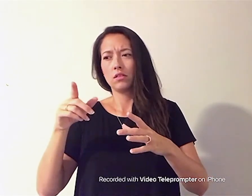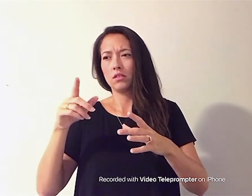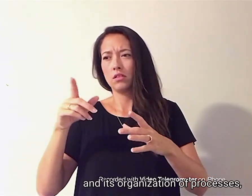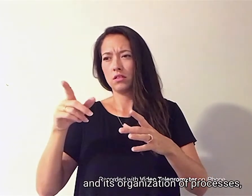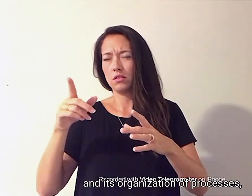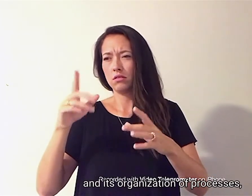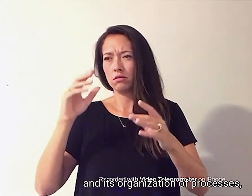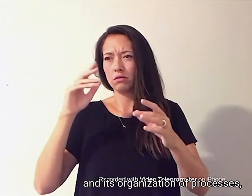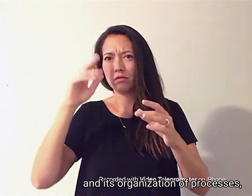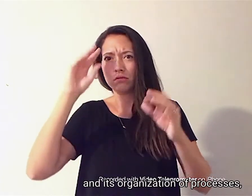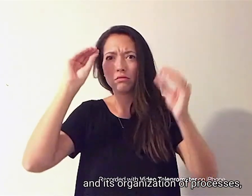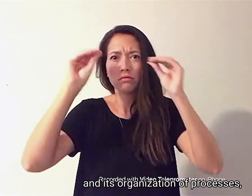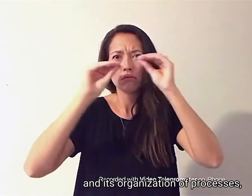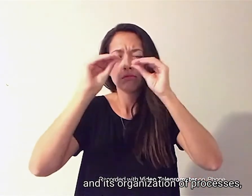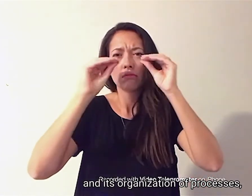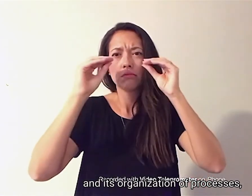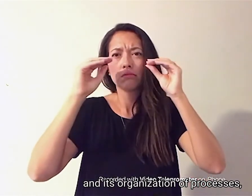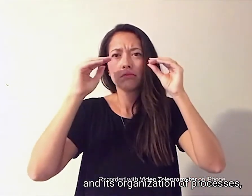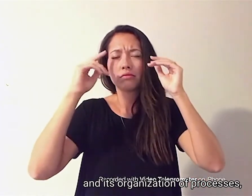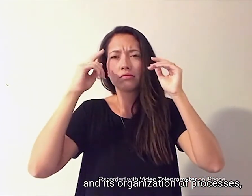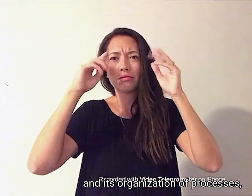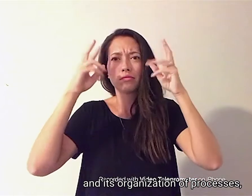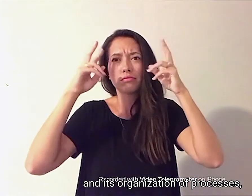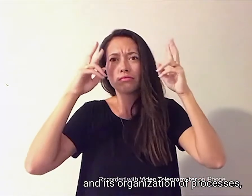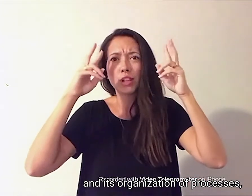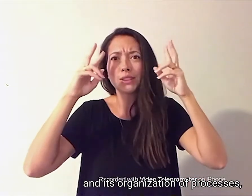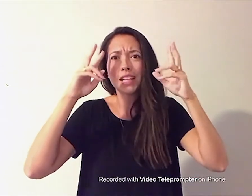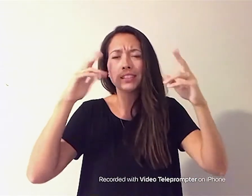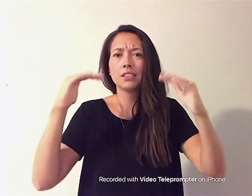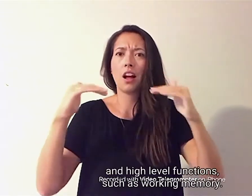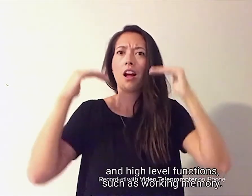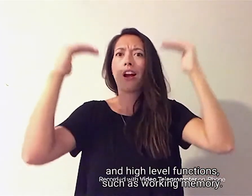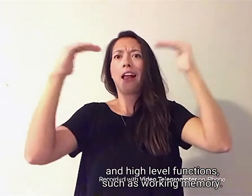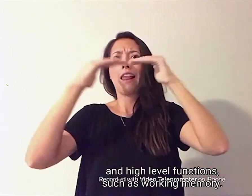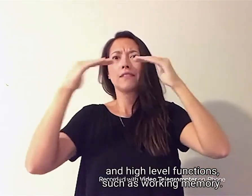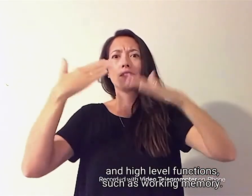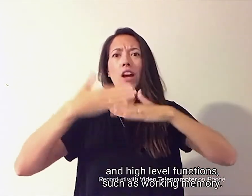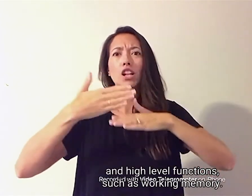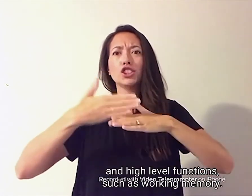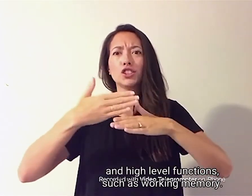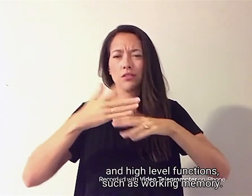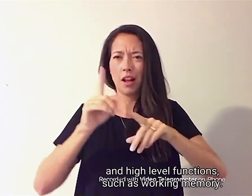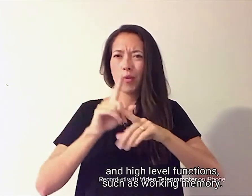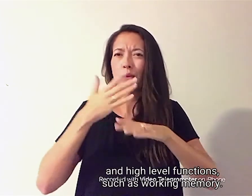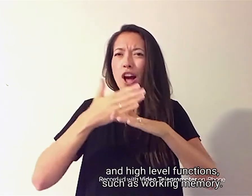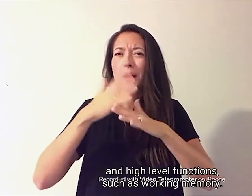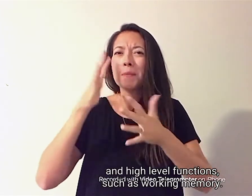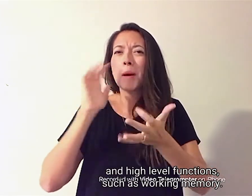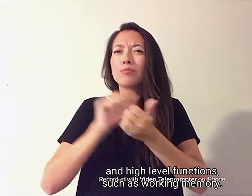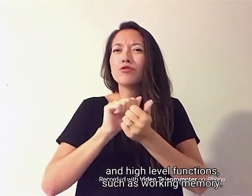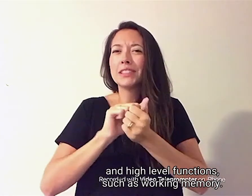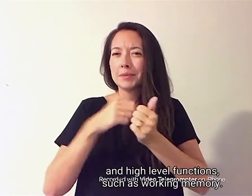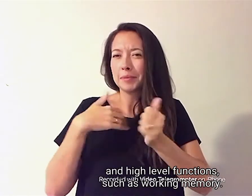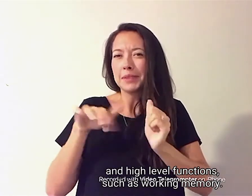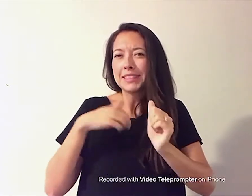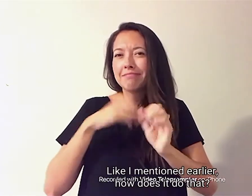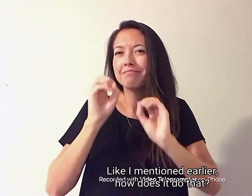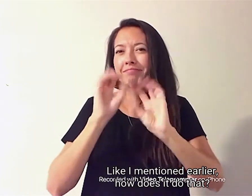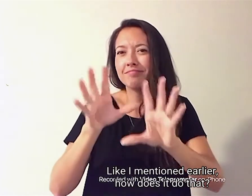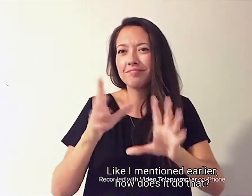and its organisation of processes and high-level functions, such as working memory, like I mentioned